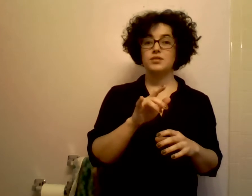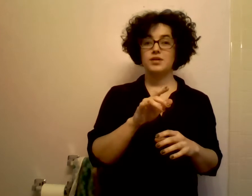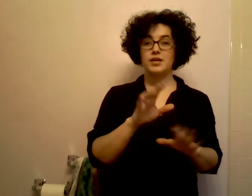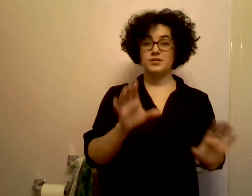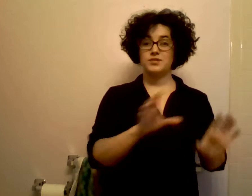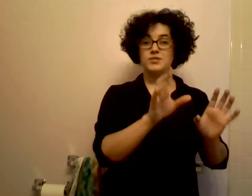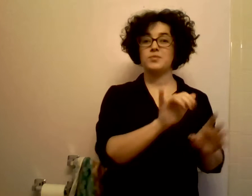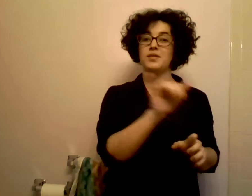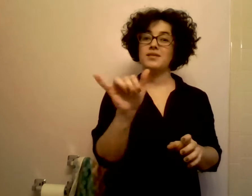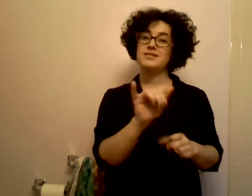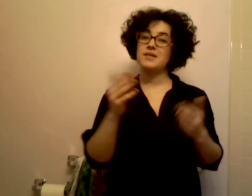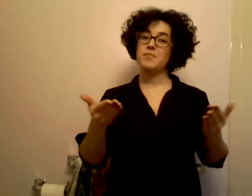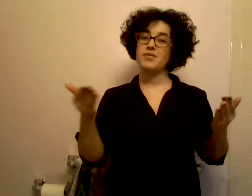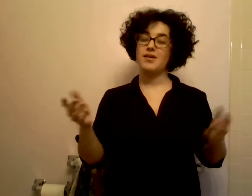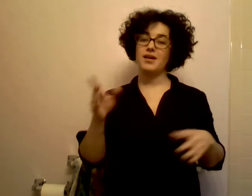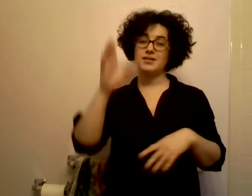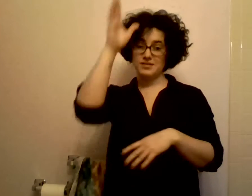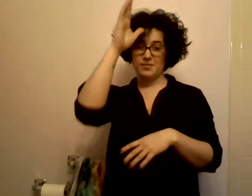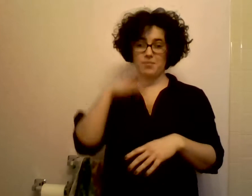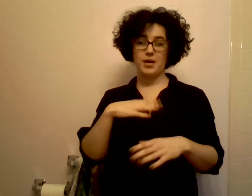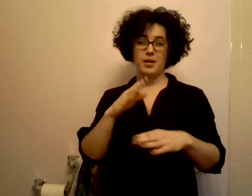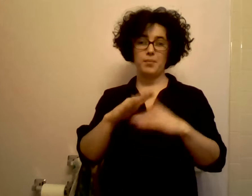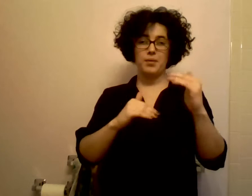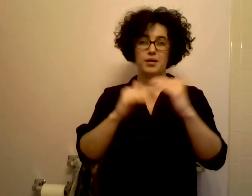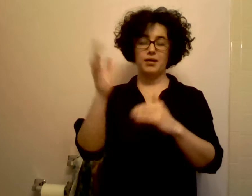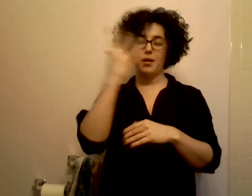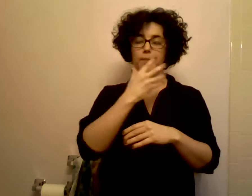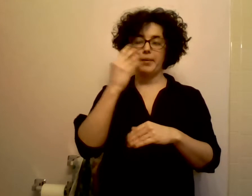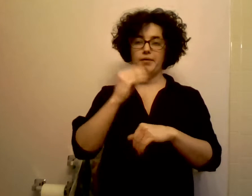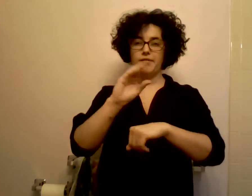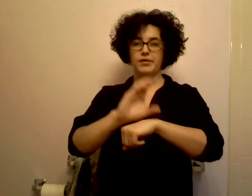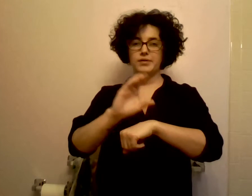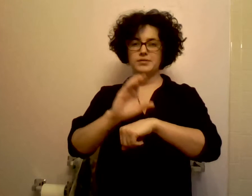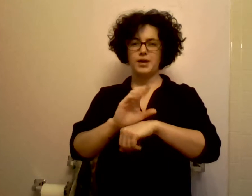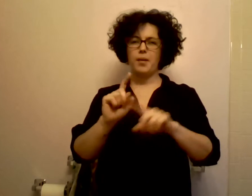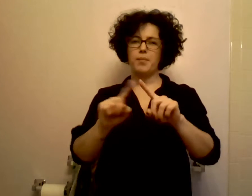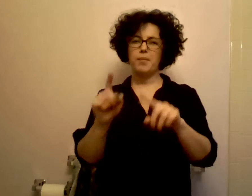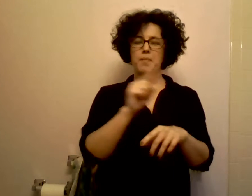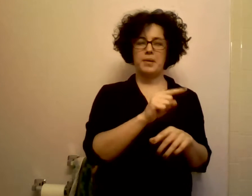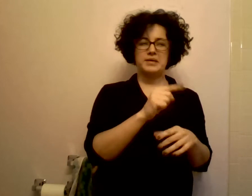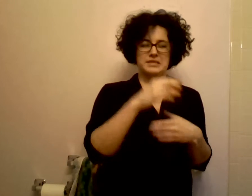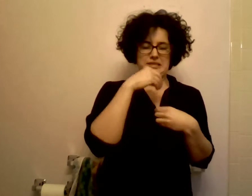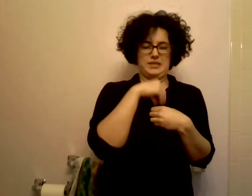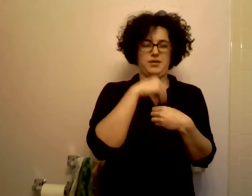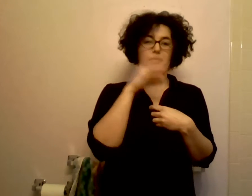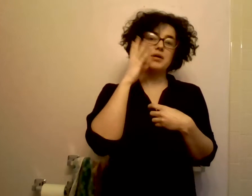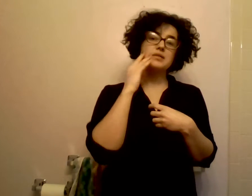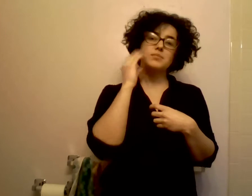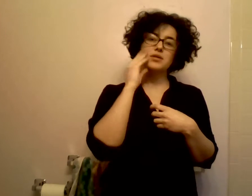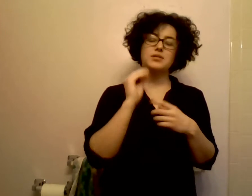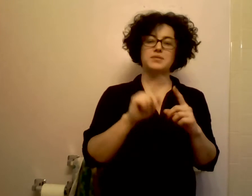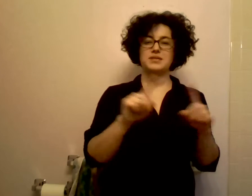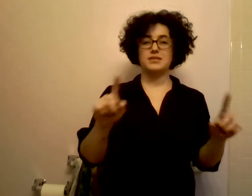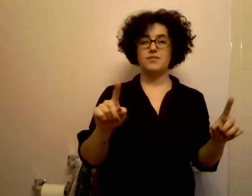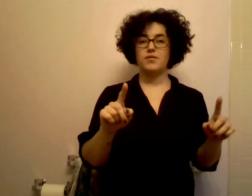a beautiful cathedral. But his inner experience was quite different. We do have the power to